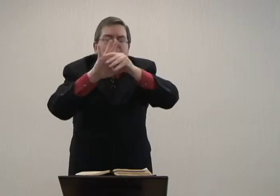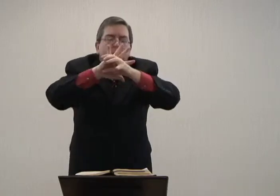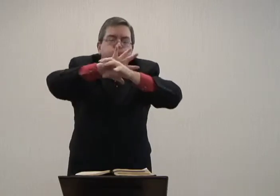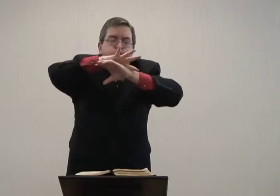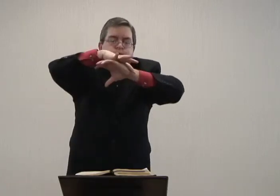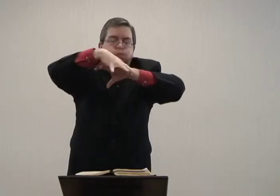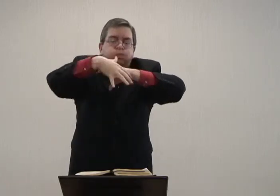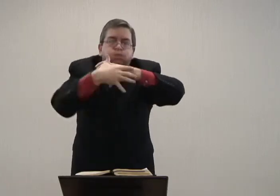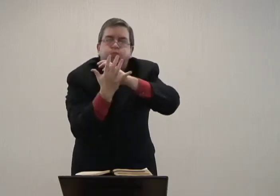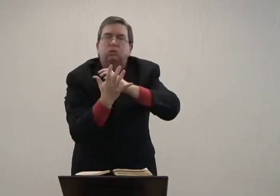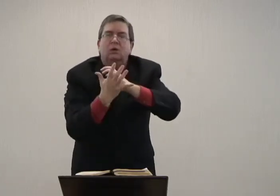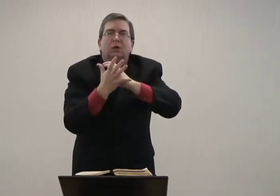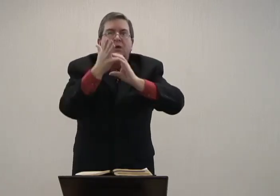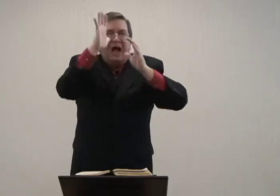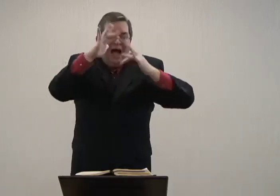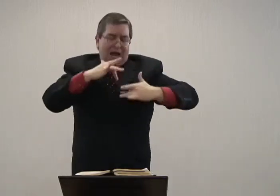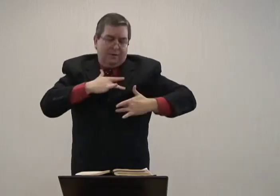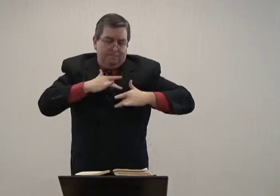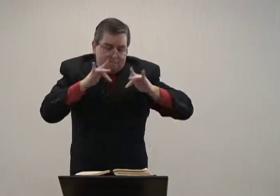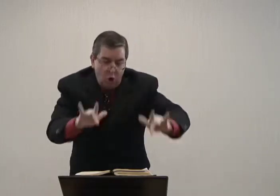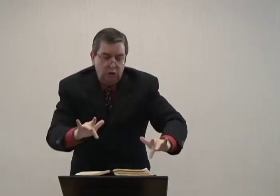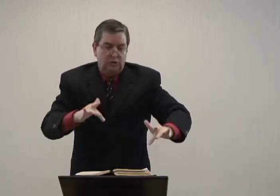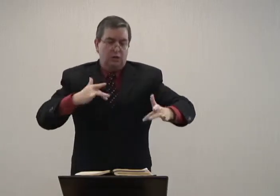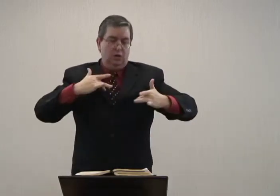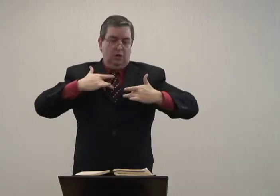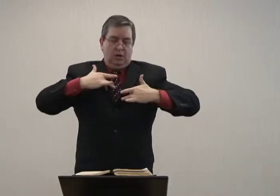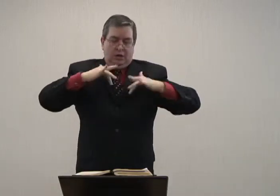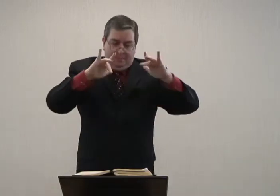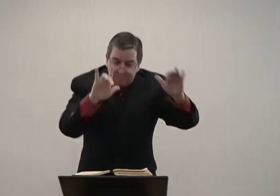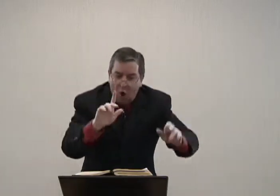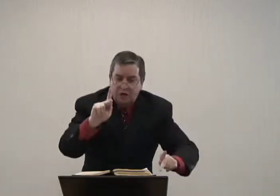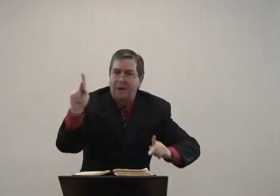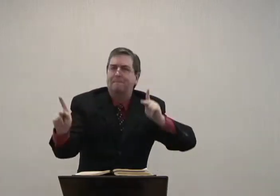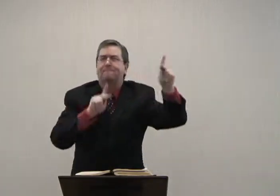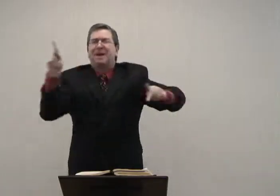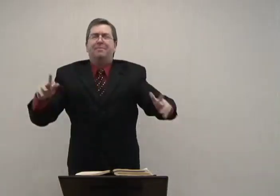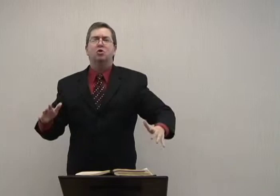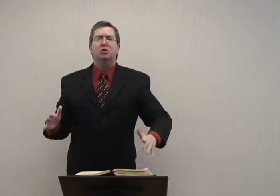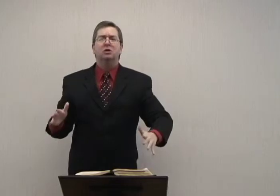The world needs all people. He had mercy on our people.